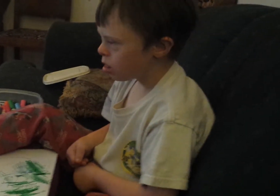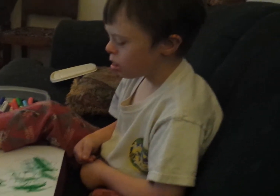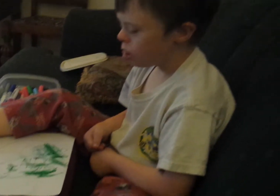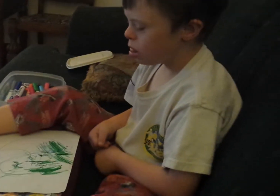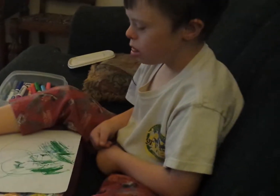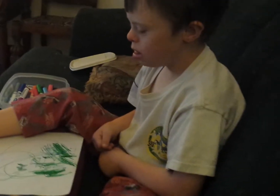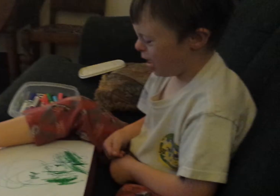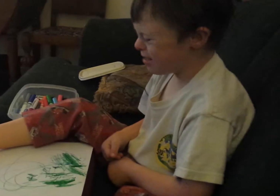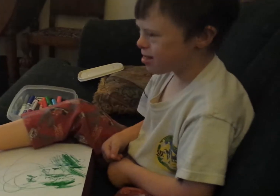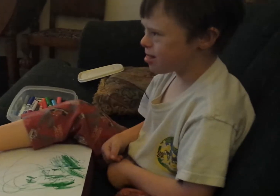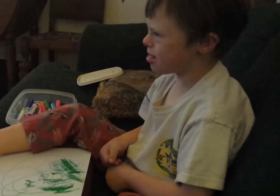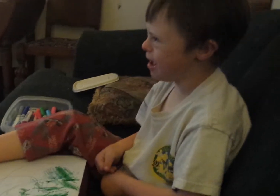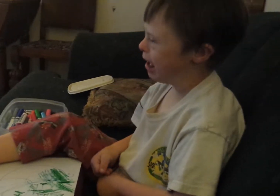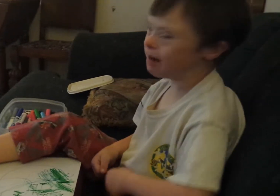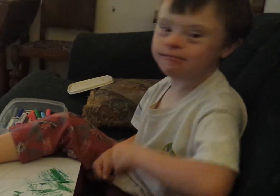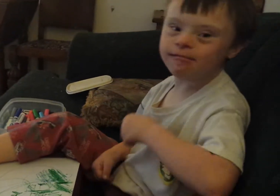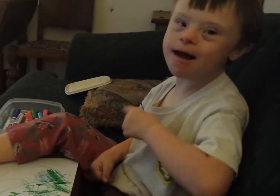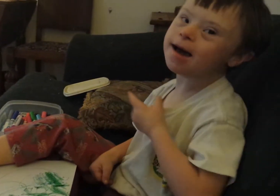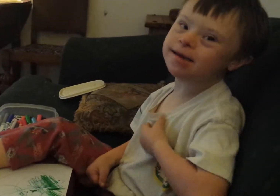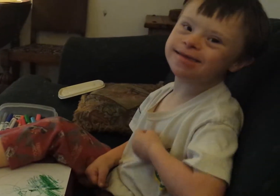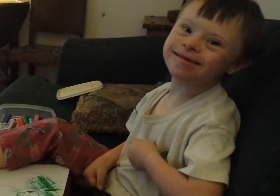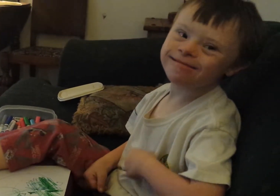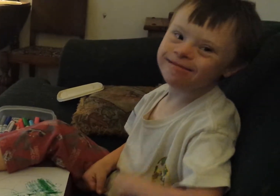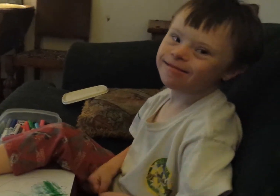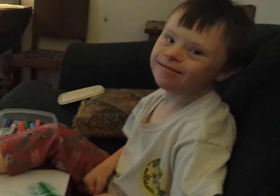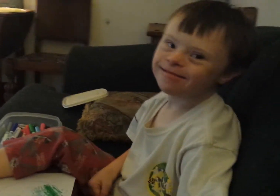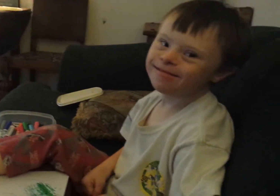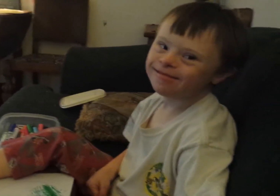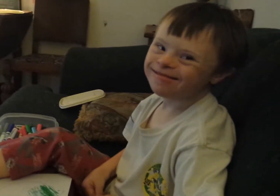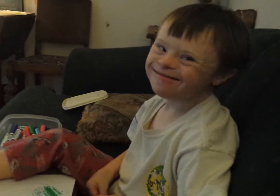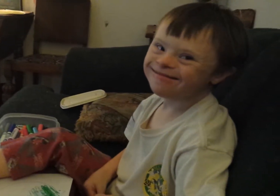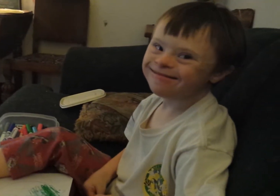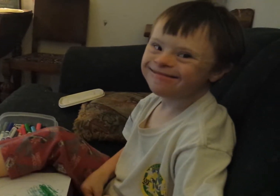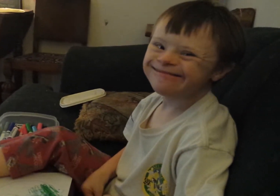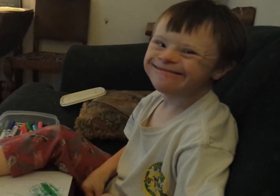I said white! Can you sign white?